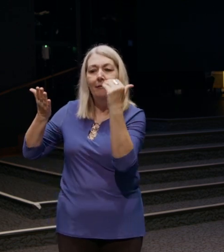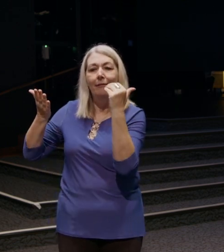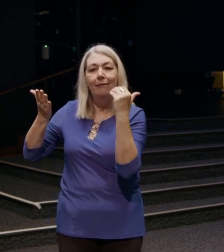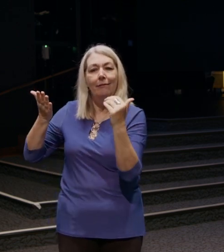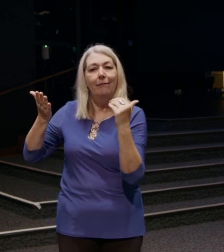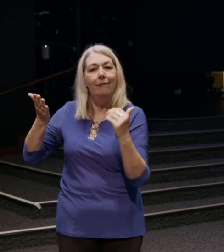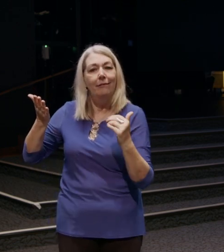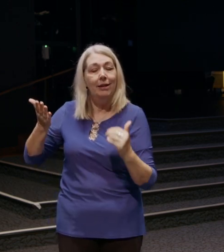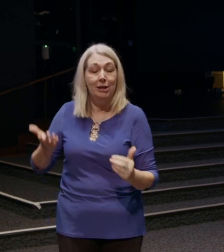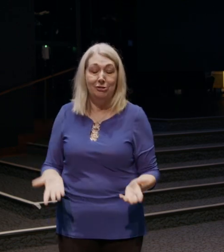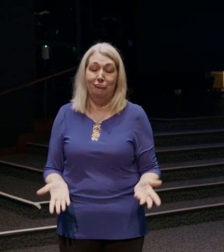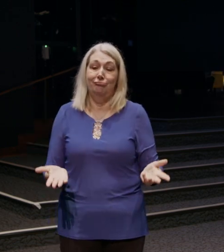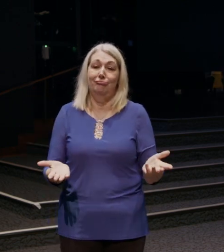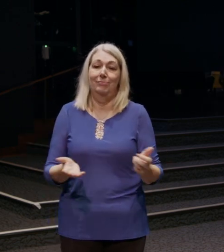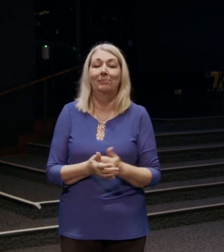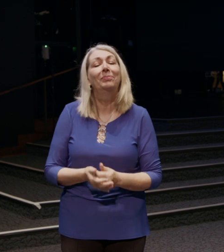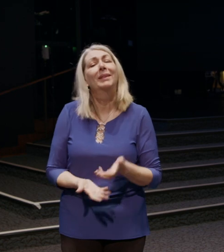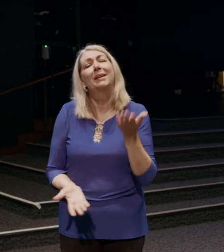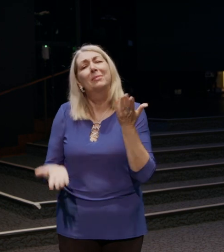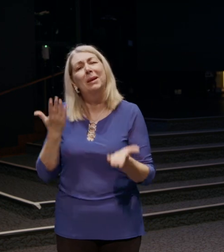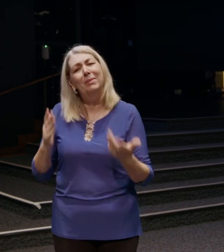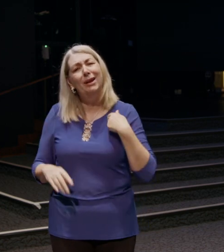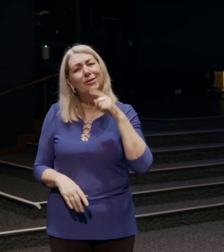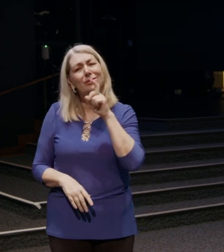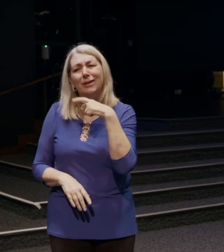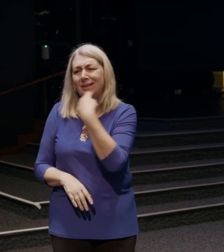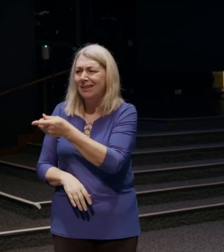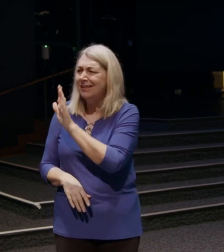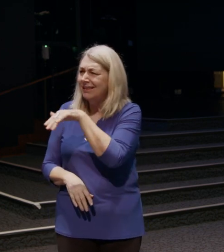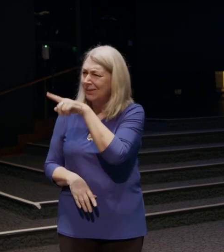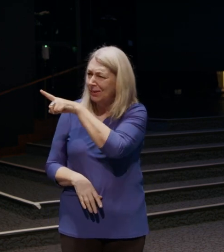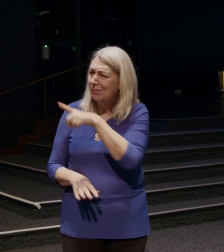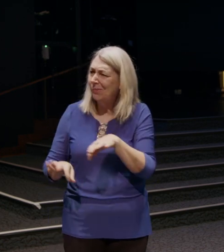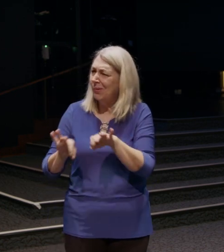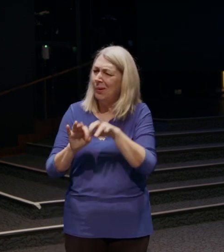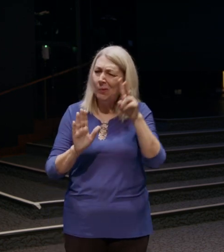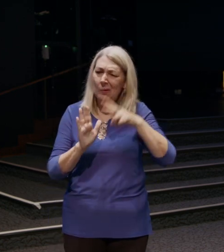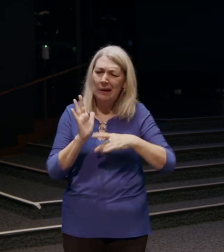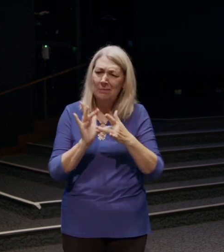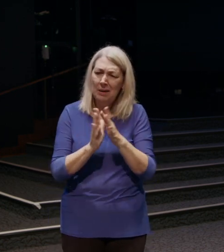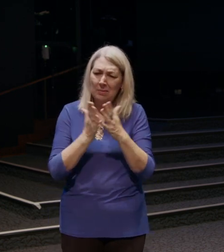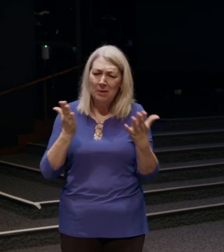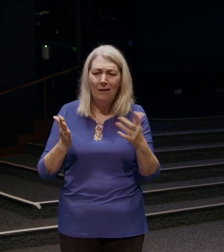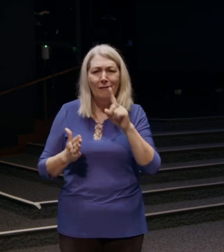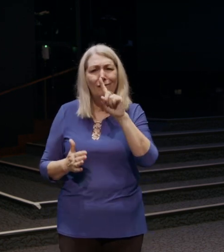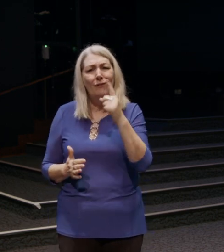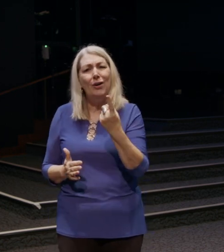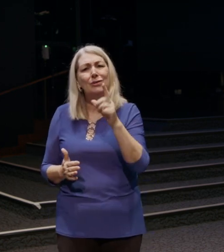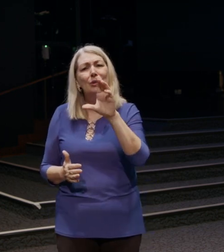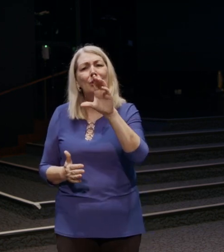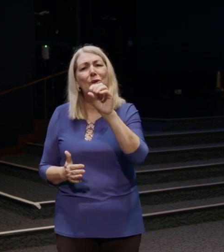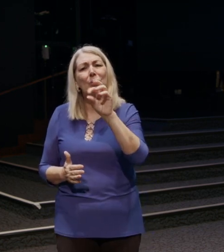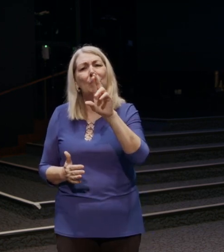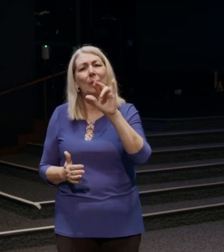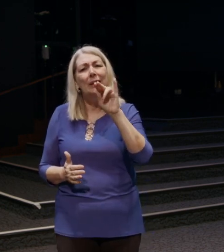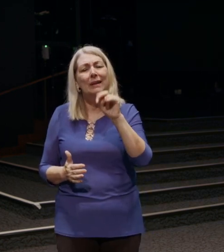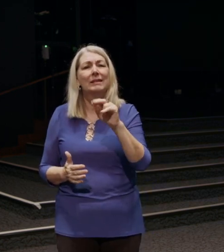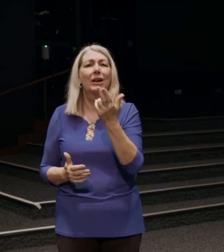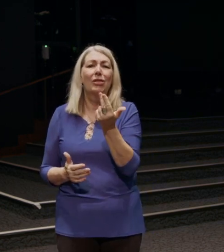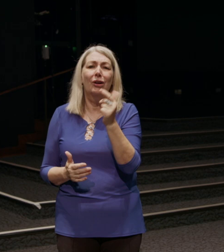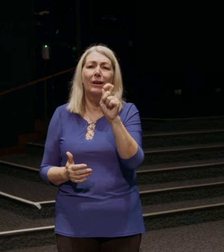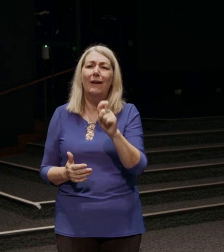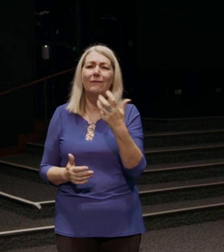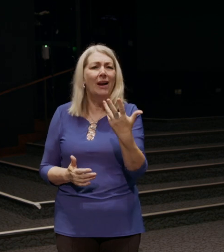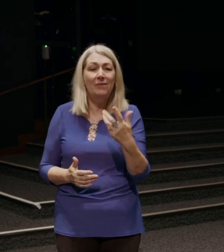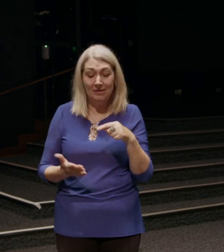Maybe I should have urged them to read 1 Corinthians 13:5, which says, love keeps no record